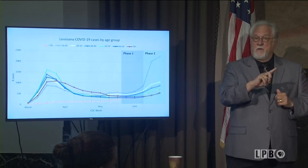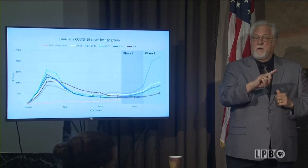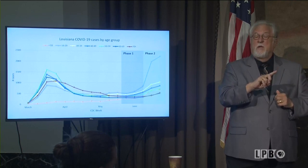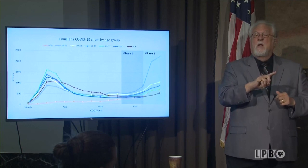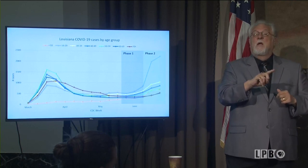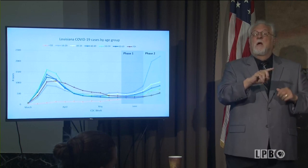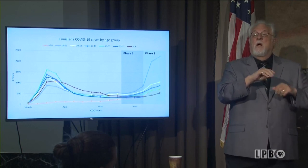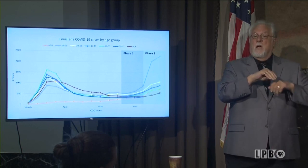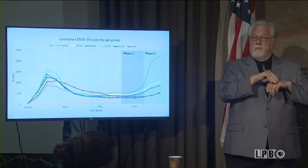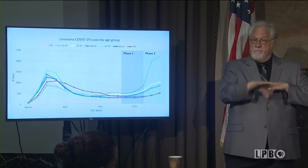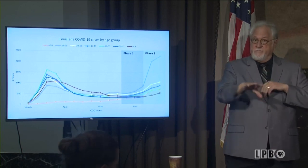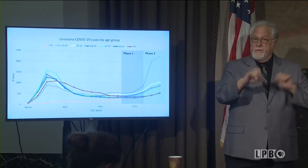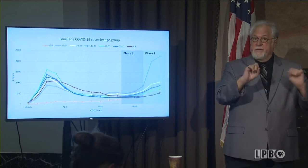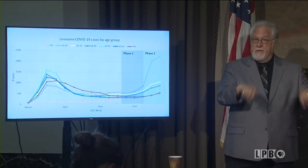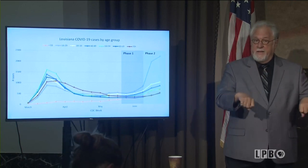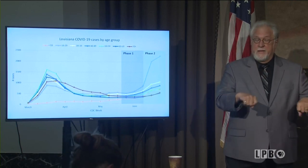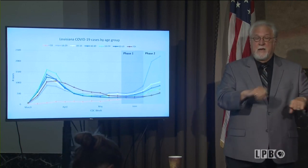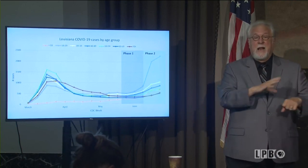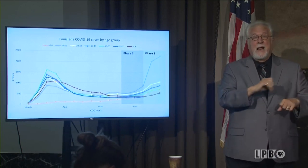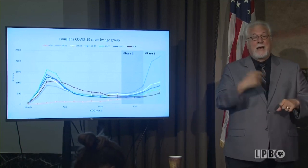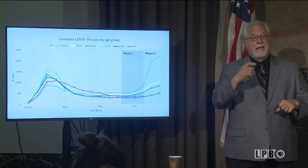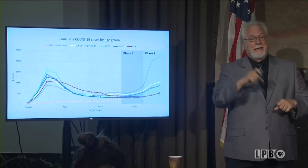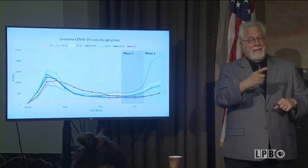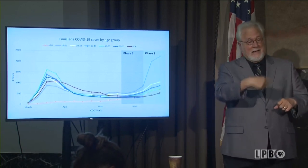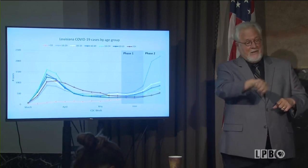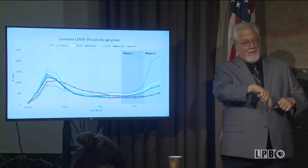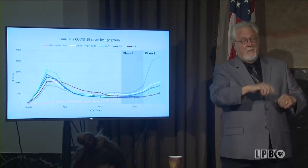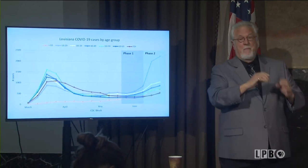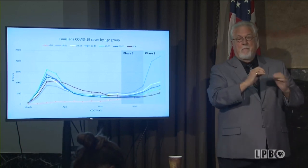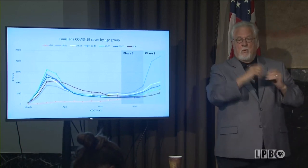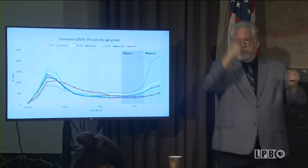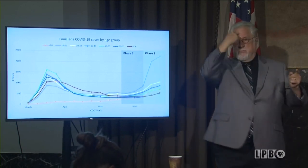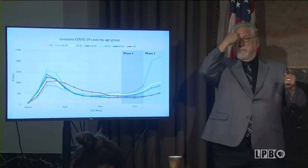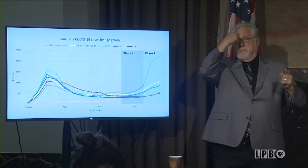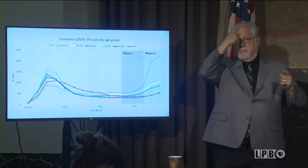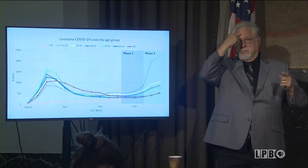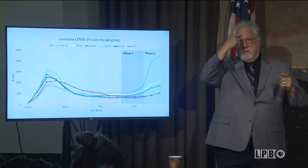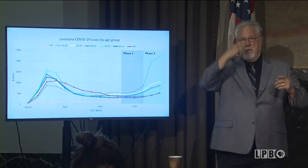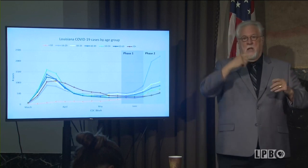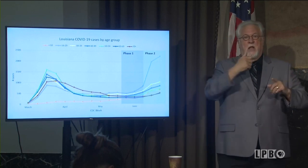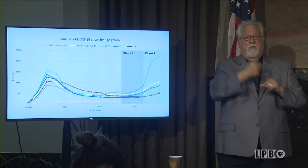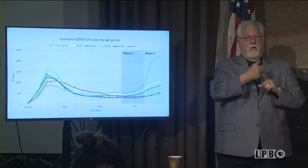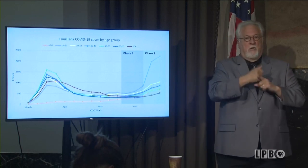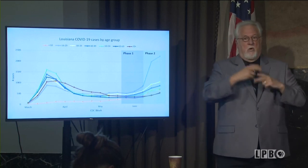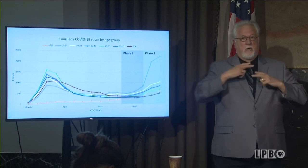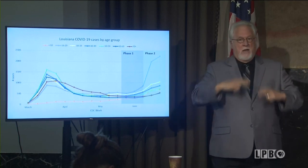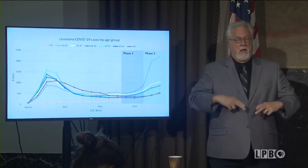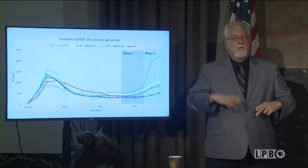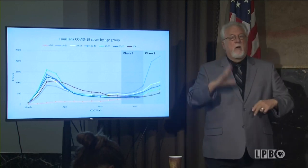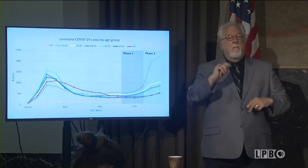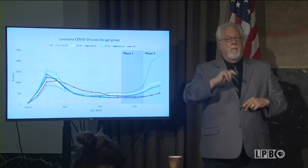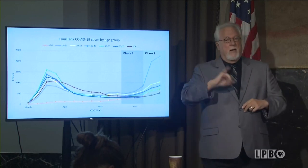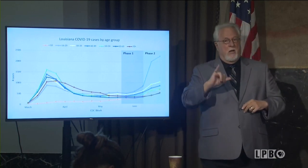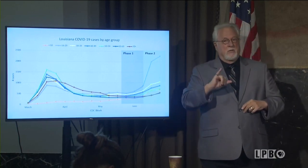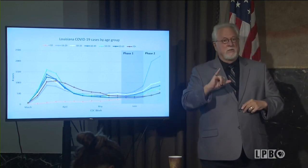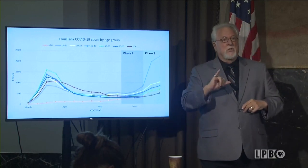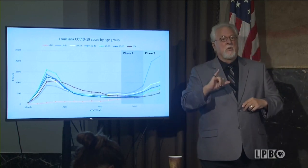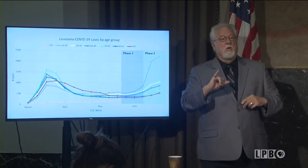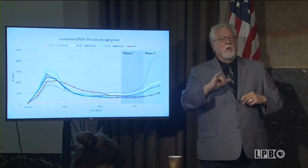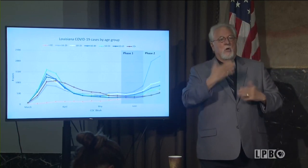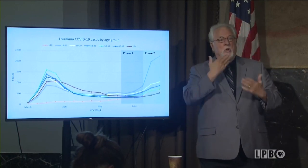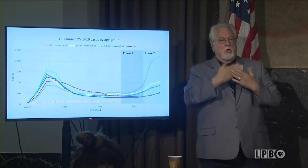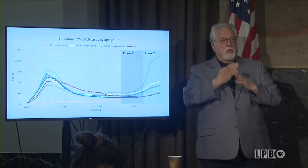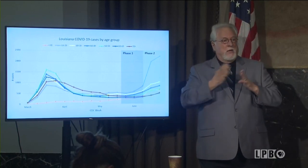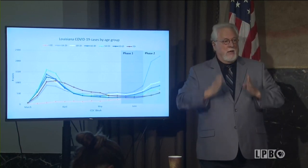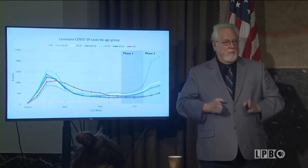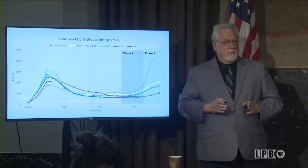contagious, and we need them to be more mindful of their own health, but also we need them to be good